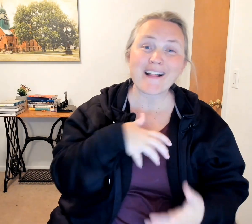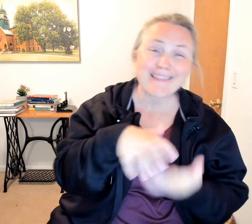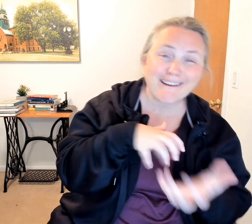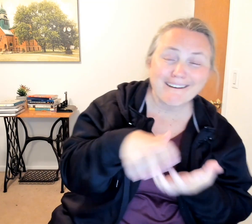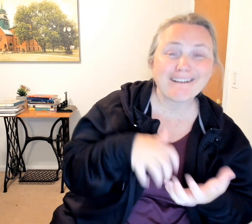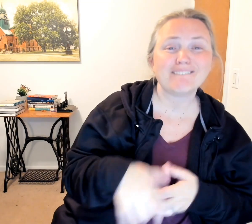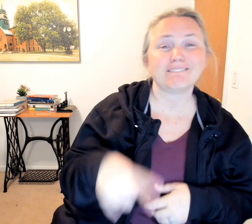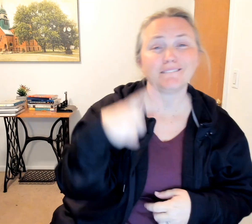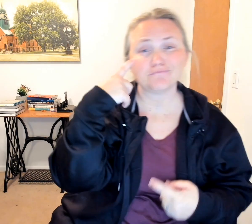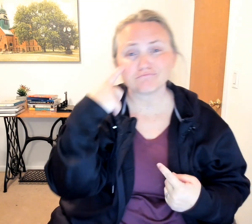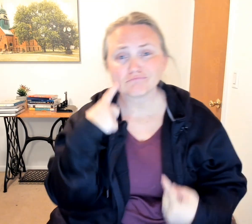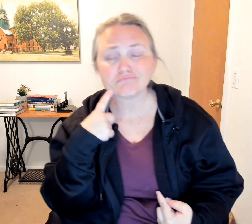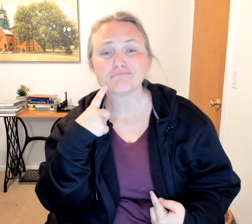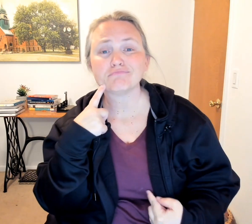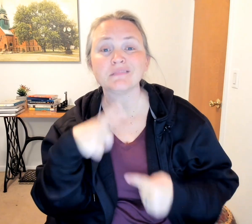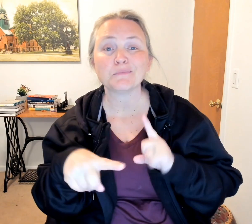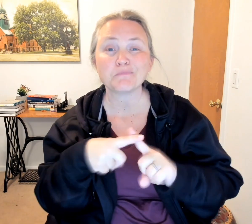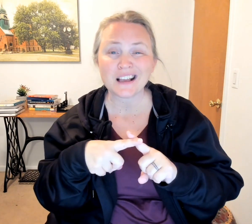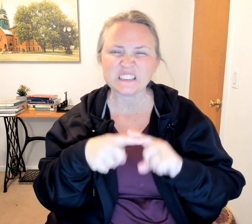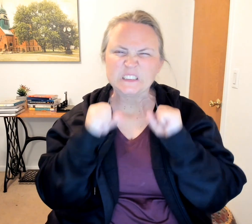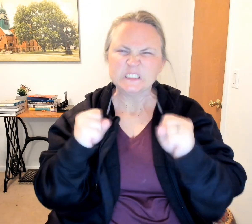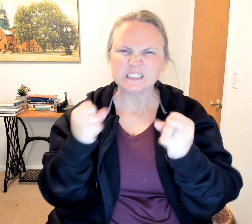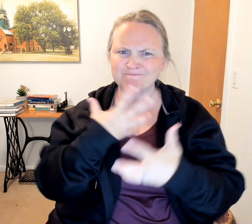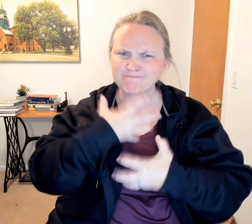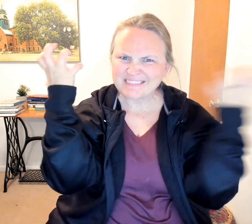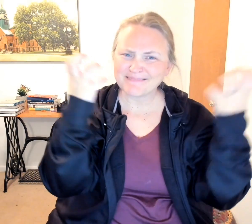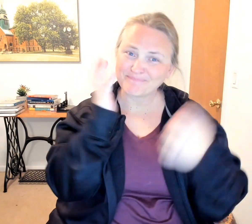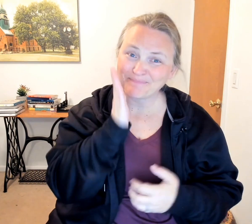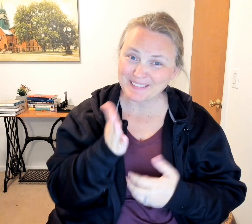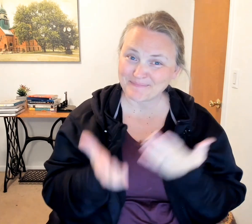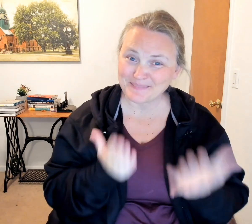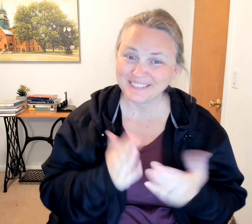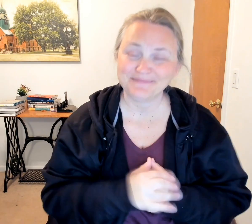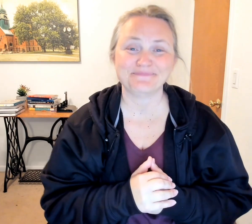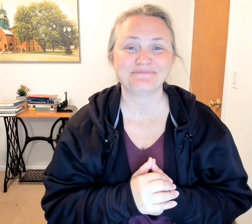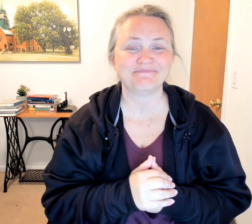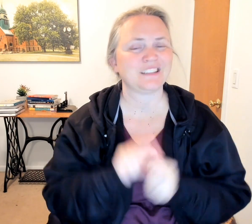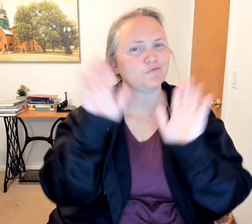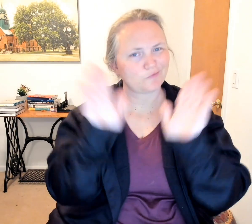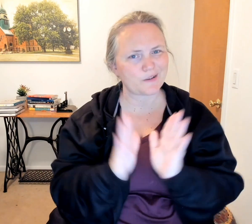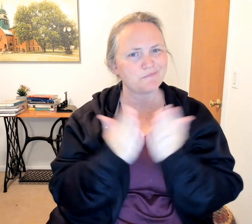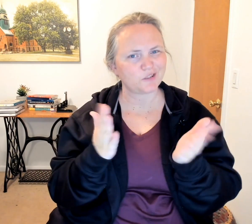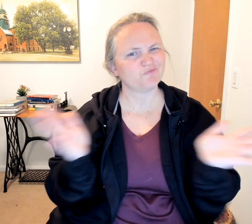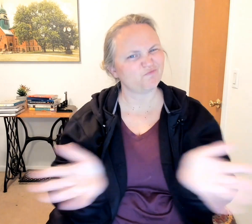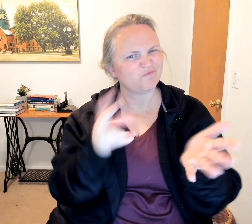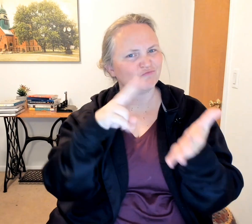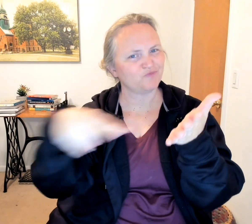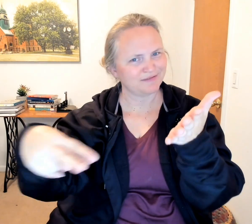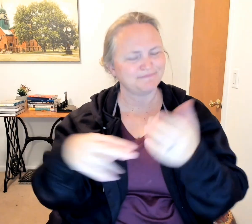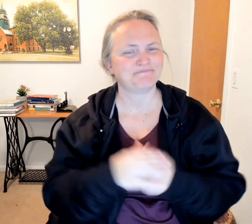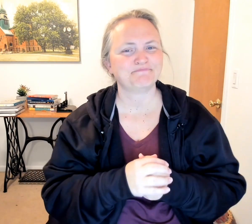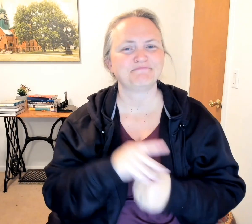make you laugh and cry and shake your fist in rage, partly as well. A great book. Highly